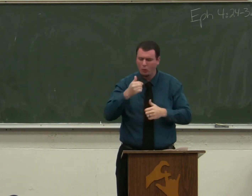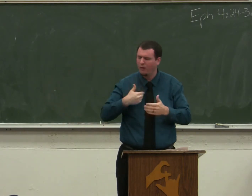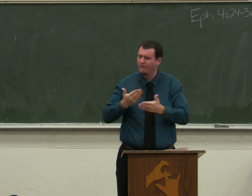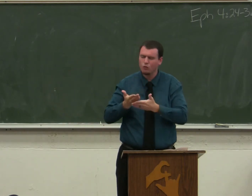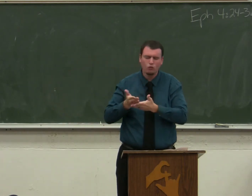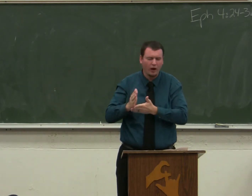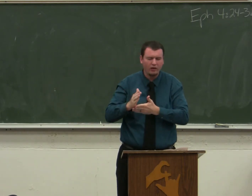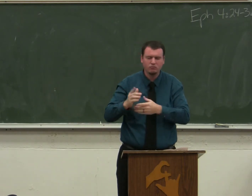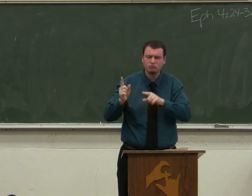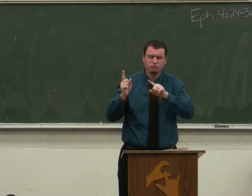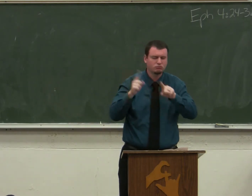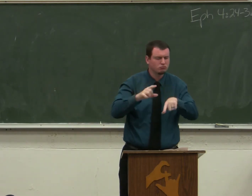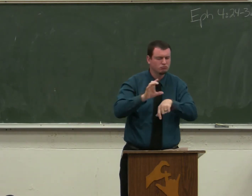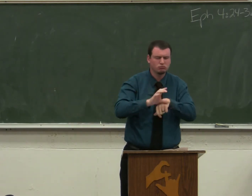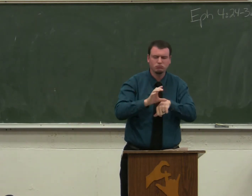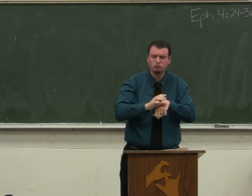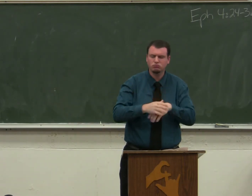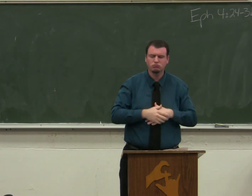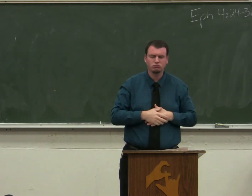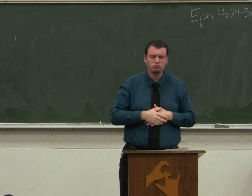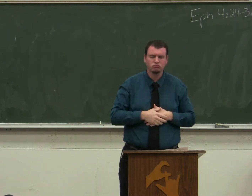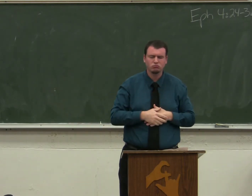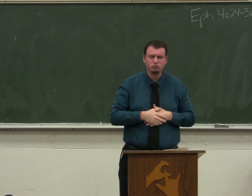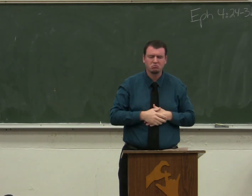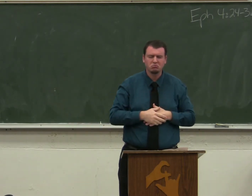In some countries, they don't have the right to go to church.